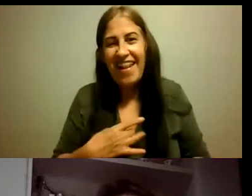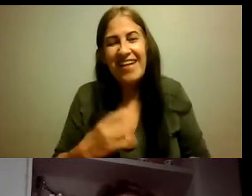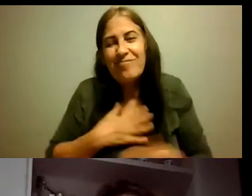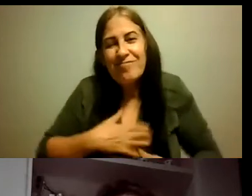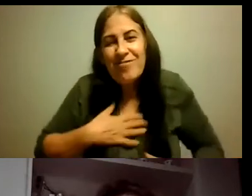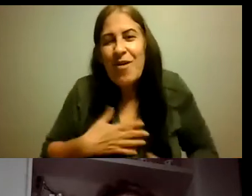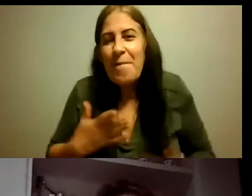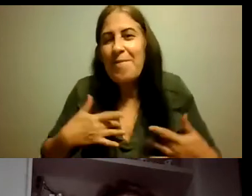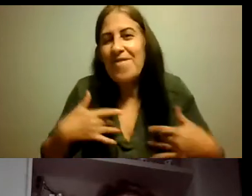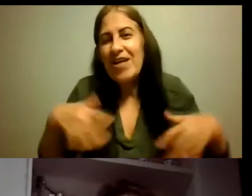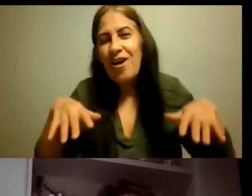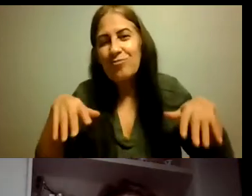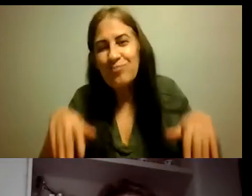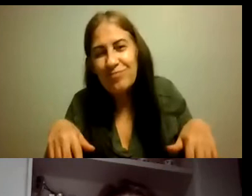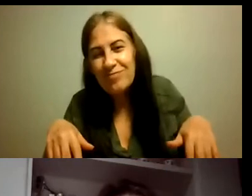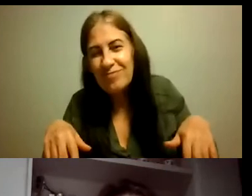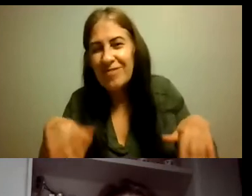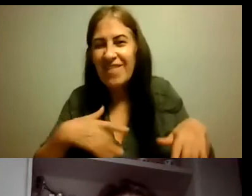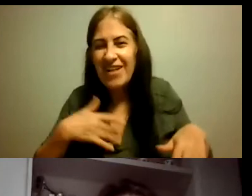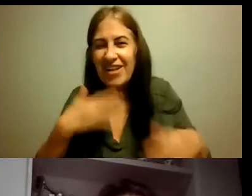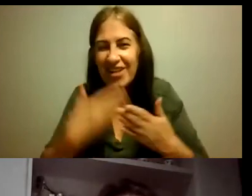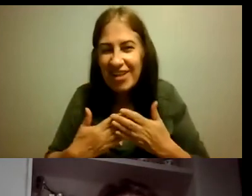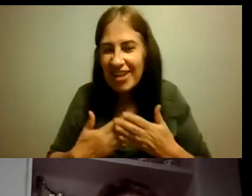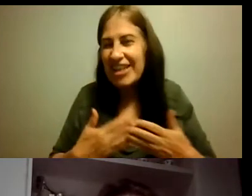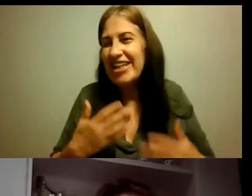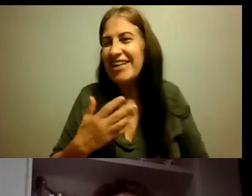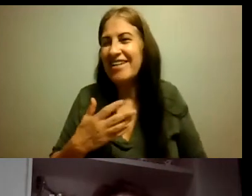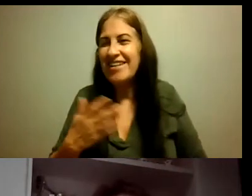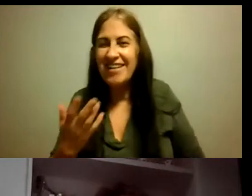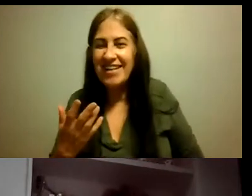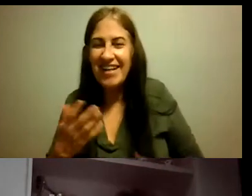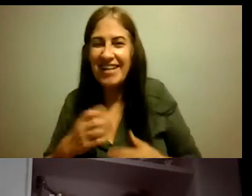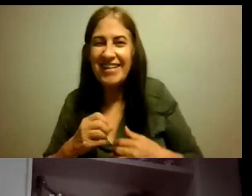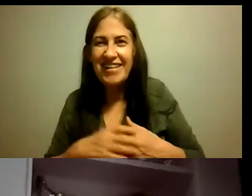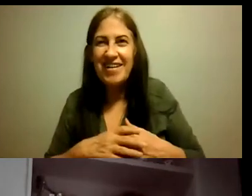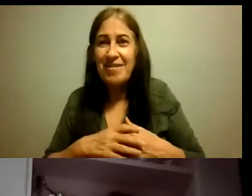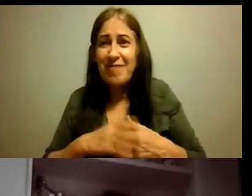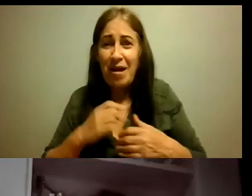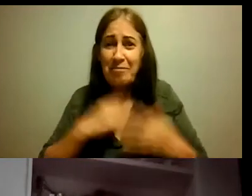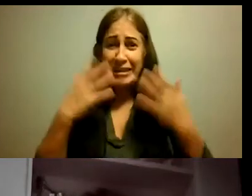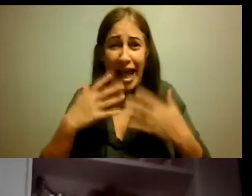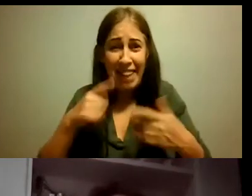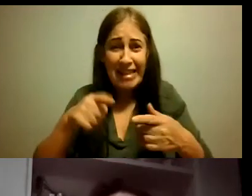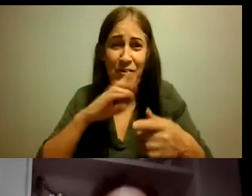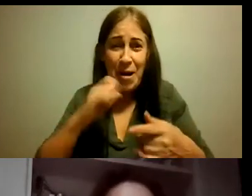that drum, I just really enjoyed it so much. And it's so relaxing and calming.